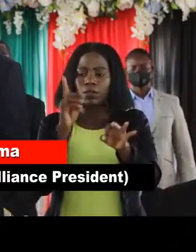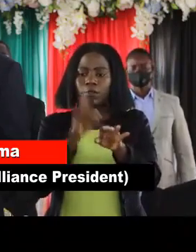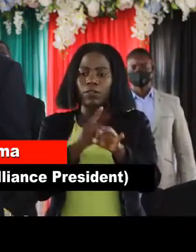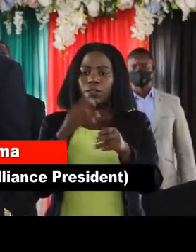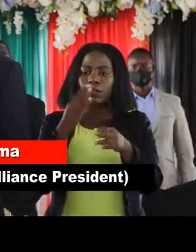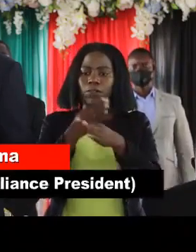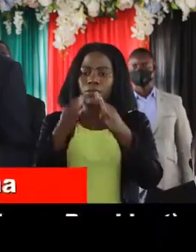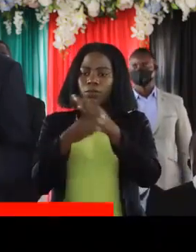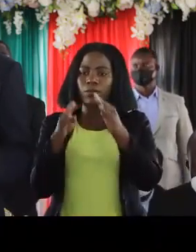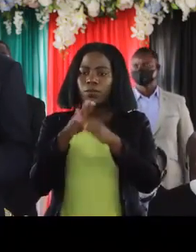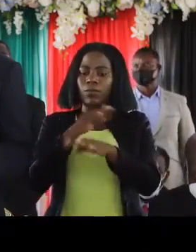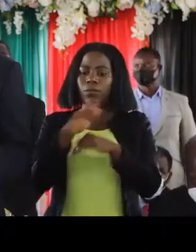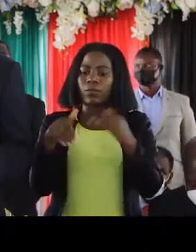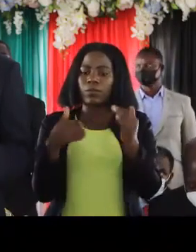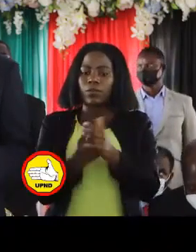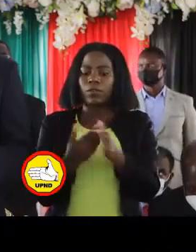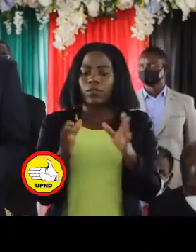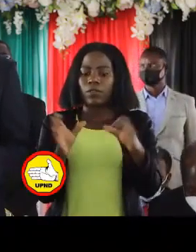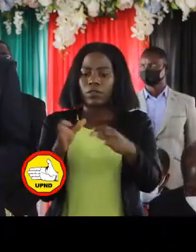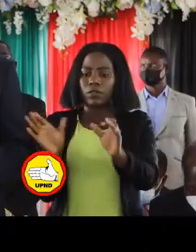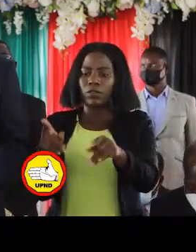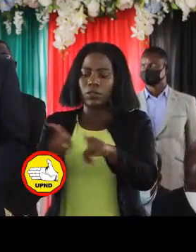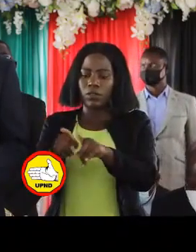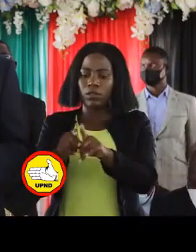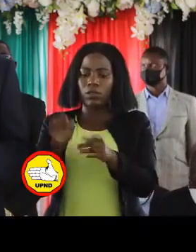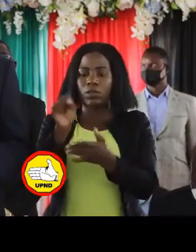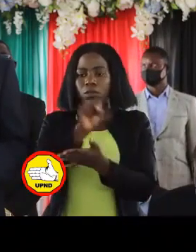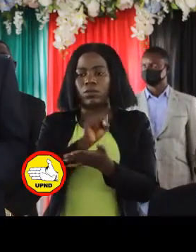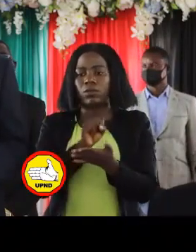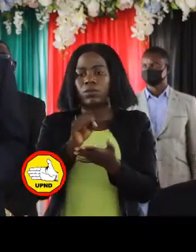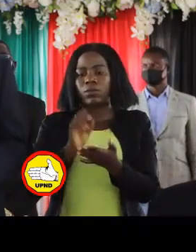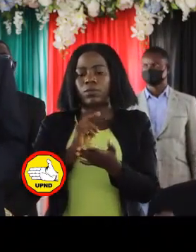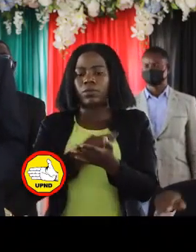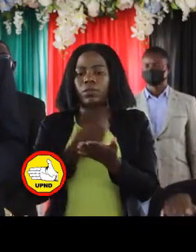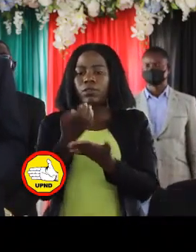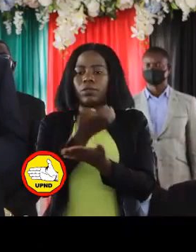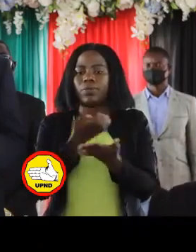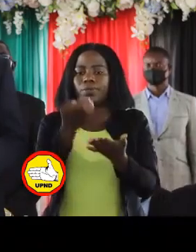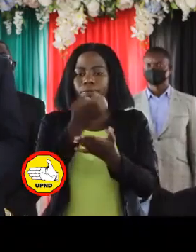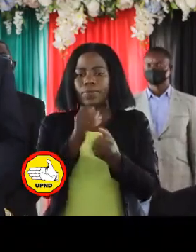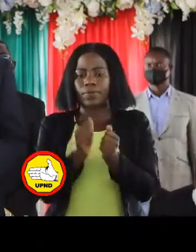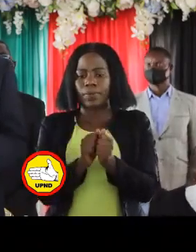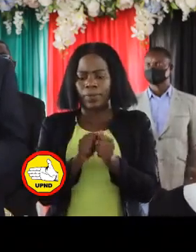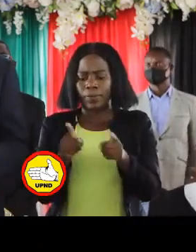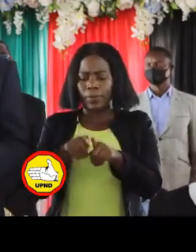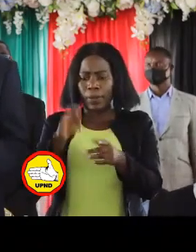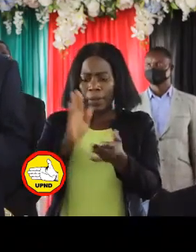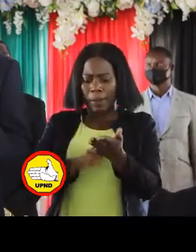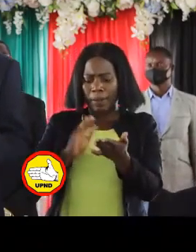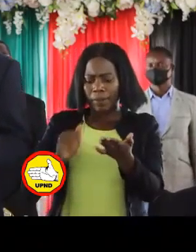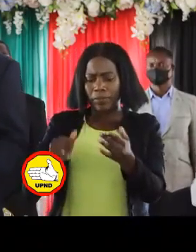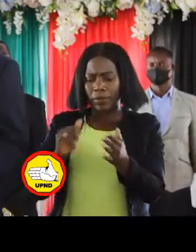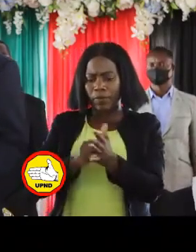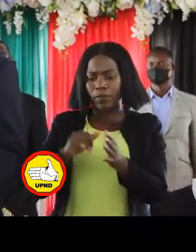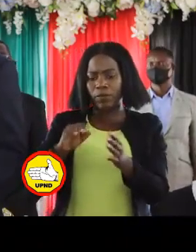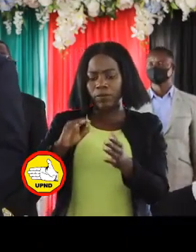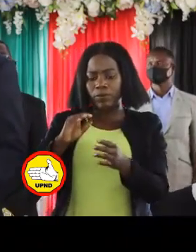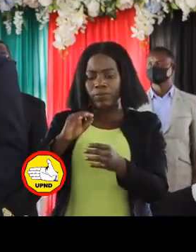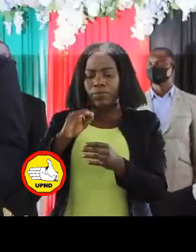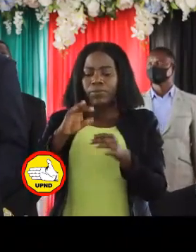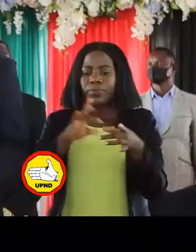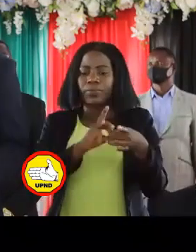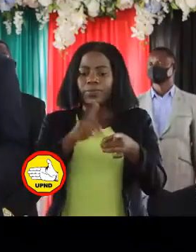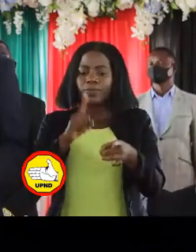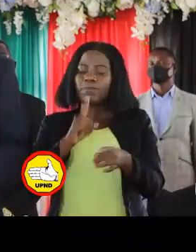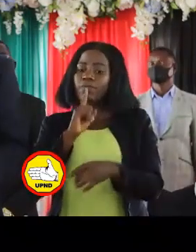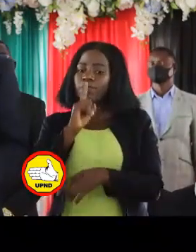in our society, including the economy and social fabric. On that basis, and the belief that unity is a truism,